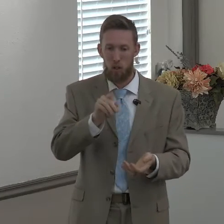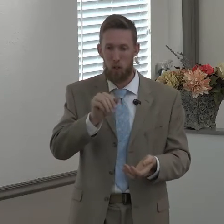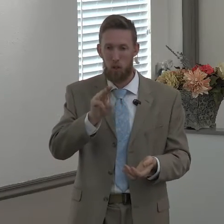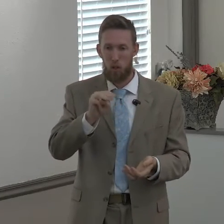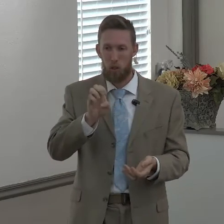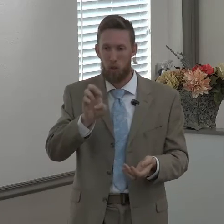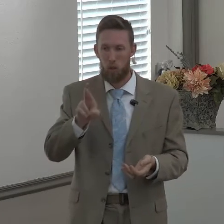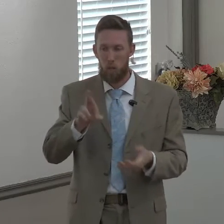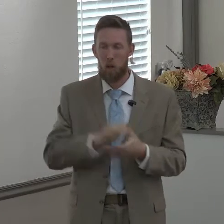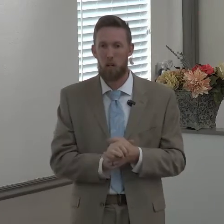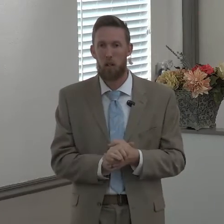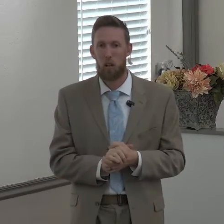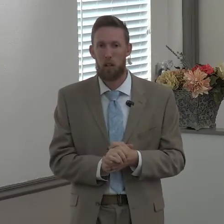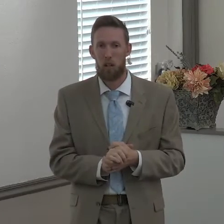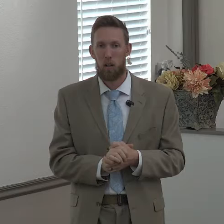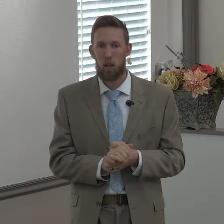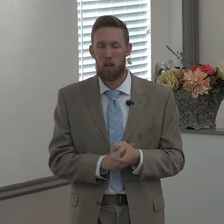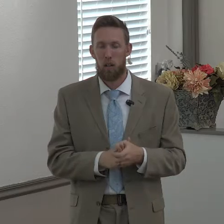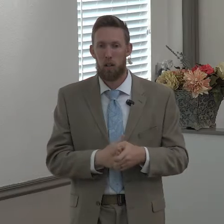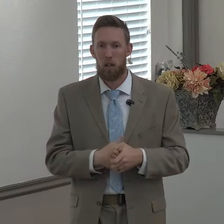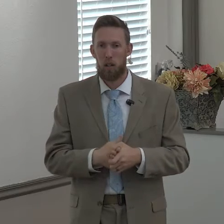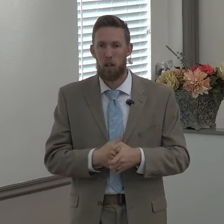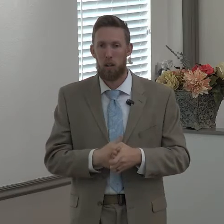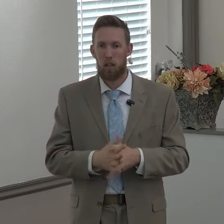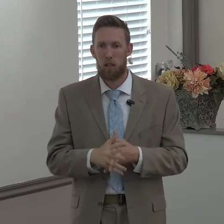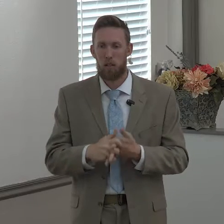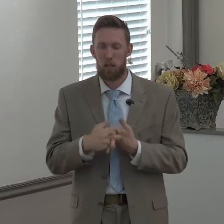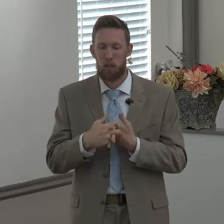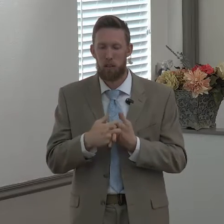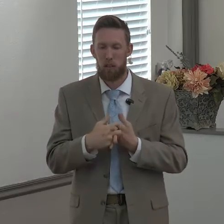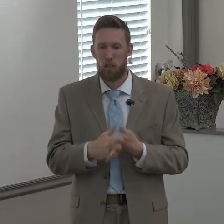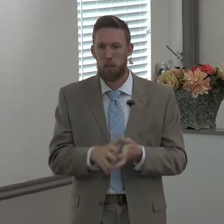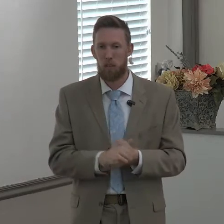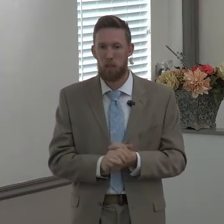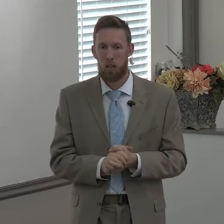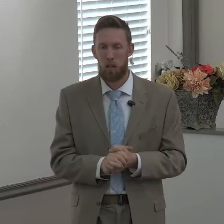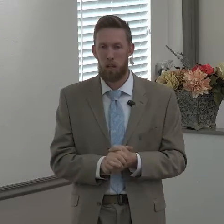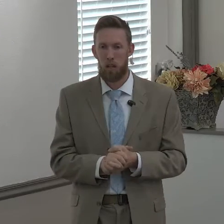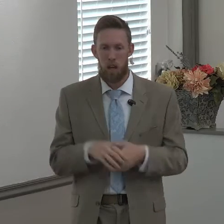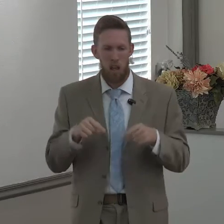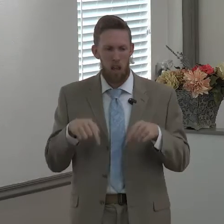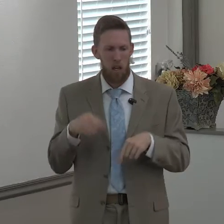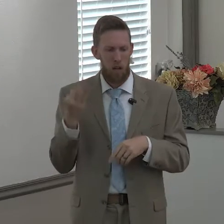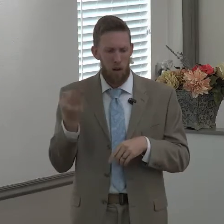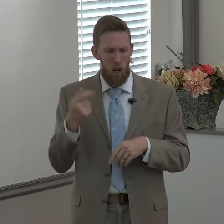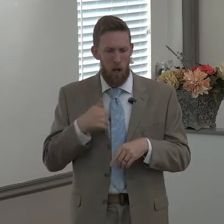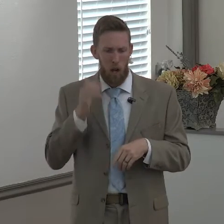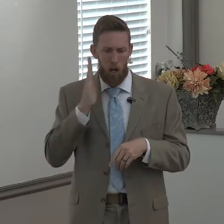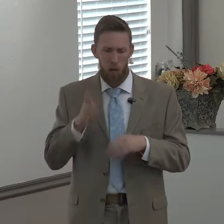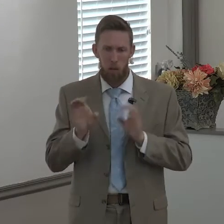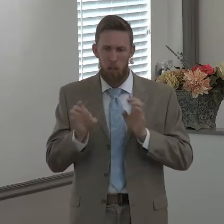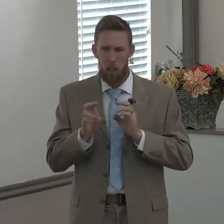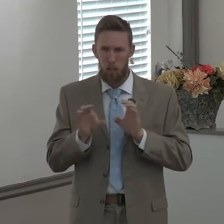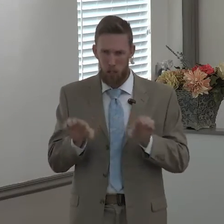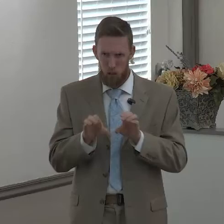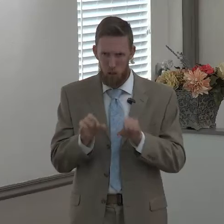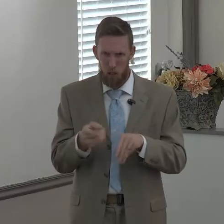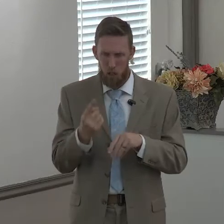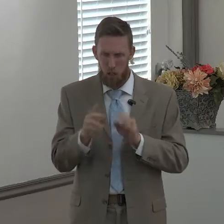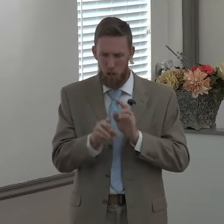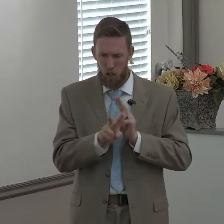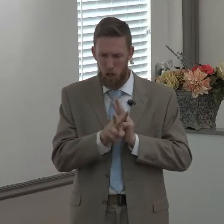I can tease with Dr. Coomer when he says, do you prefer I just had this? I'm going to be doing Bonnie